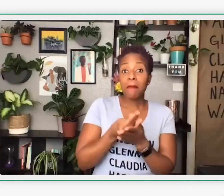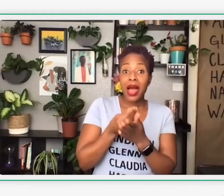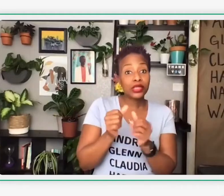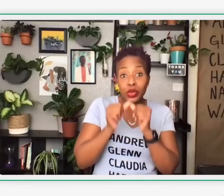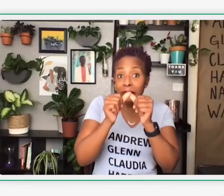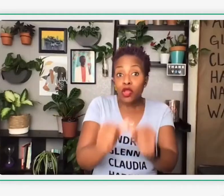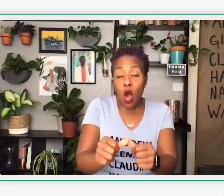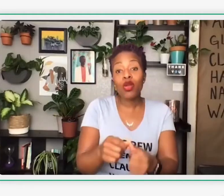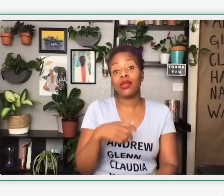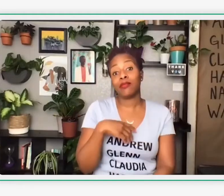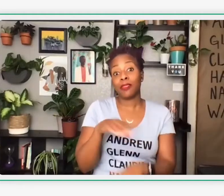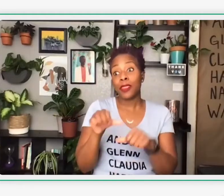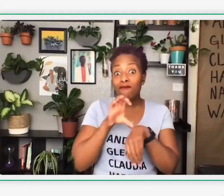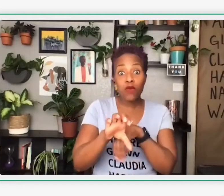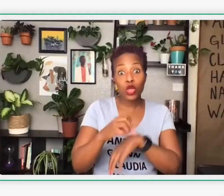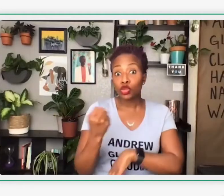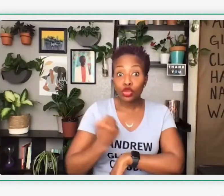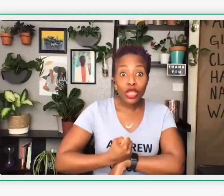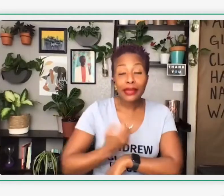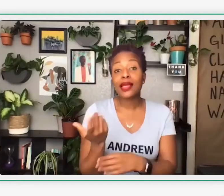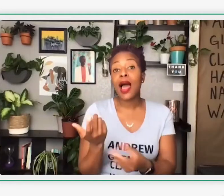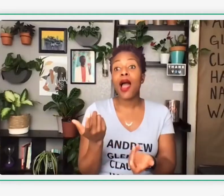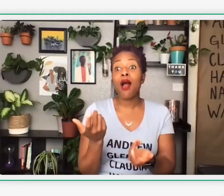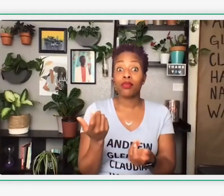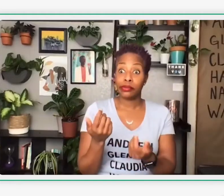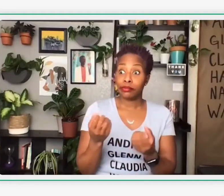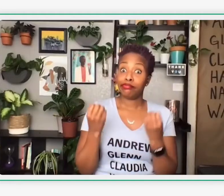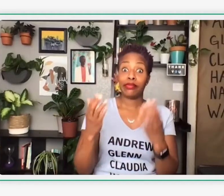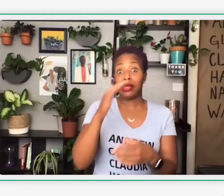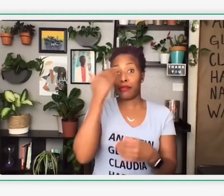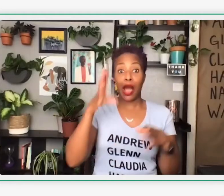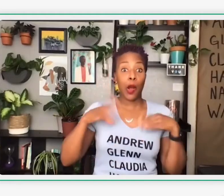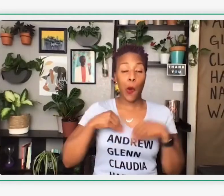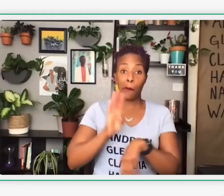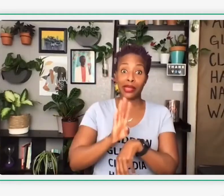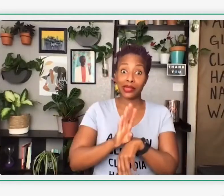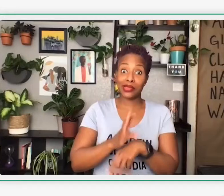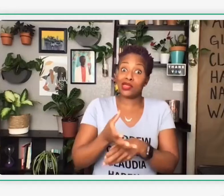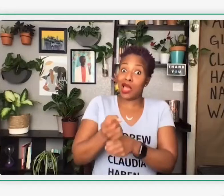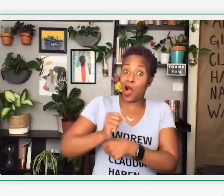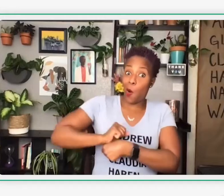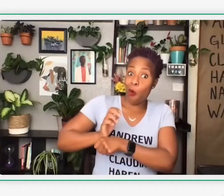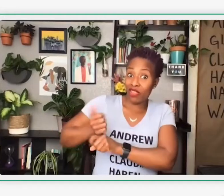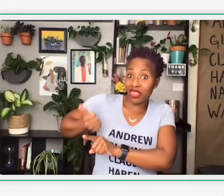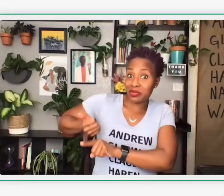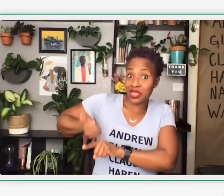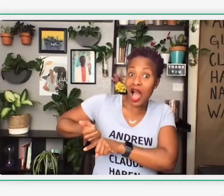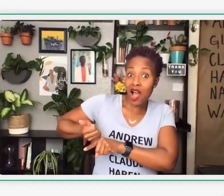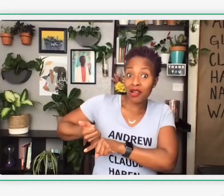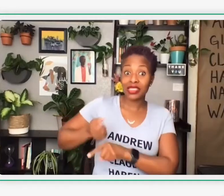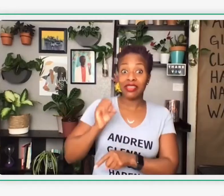reasons. They might not have had money to continue the business. They were forced to shut down, and many Black-owned